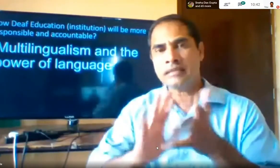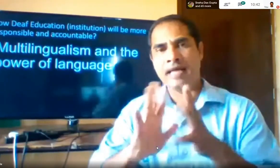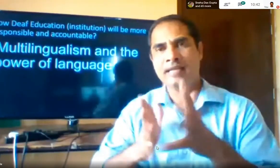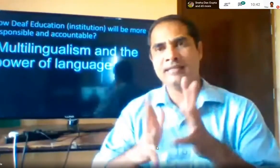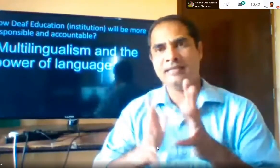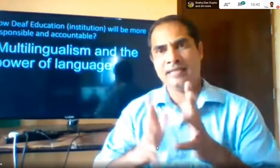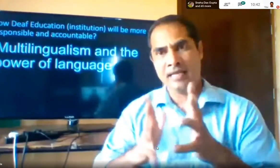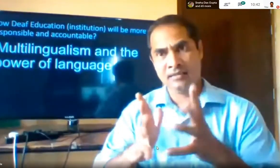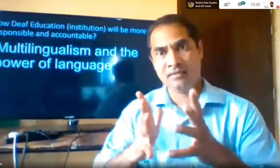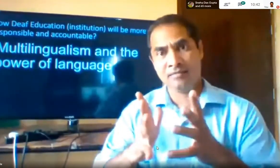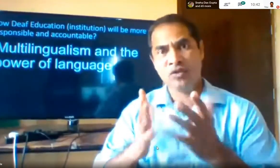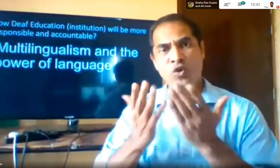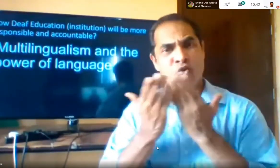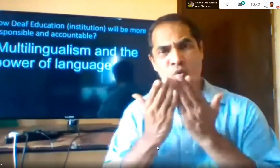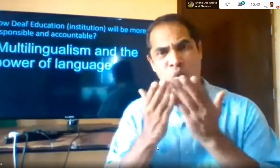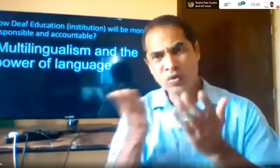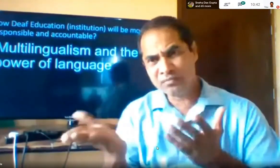deaf people can learn sign language first.